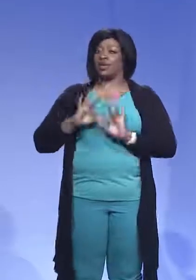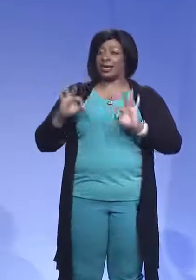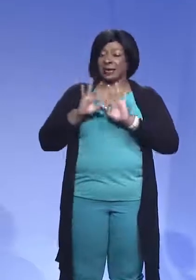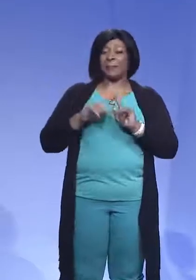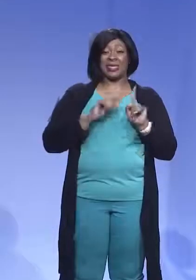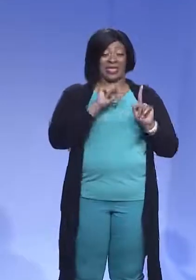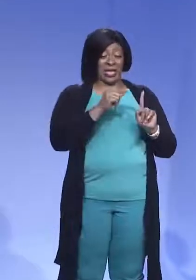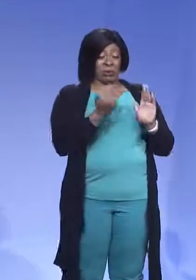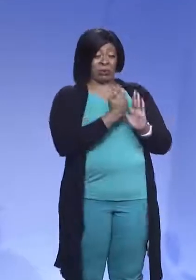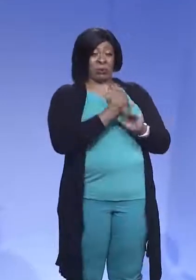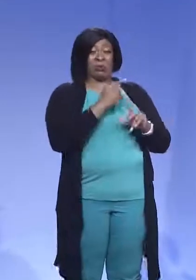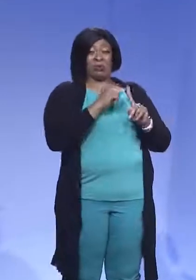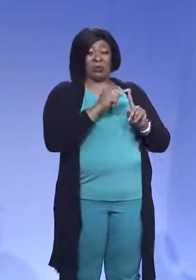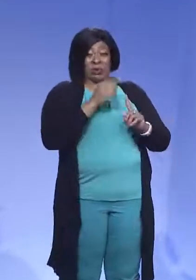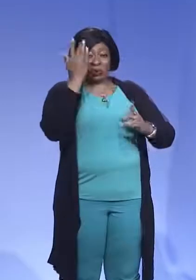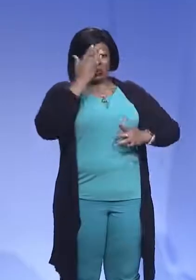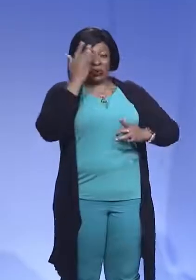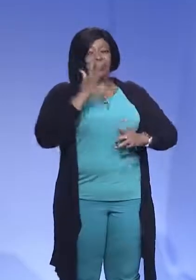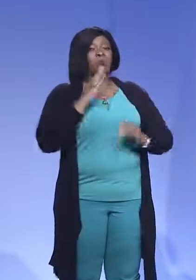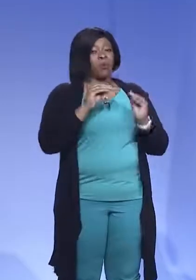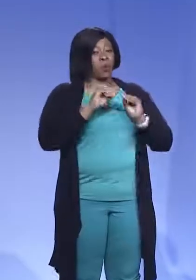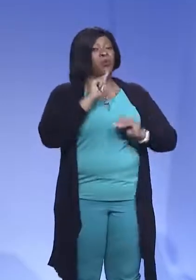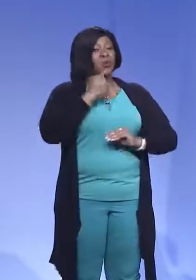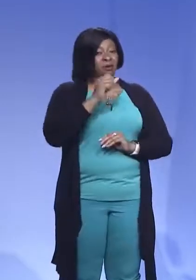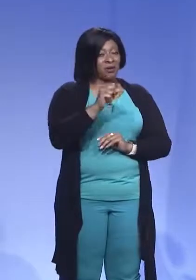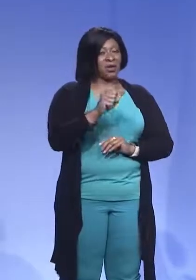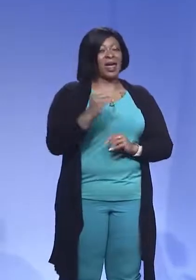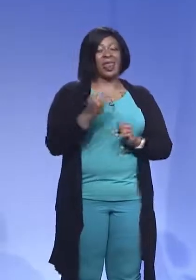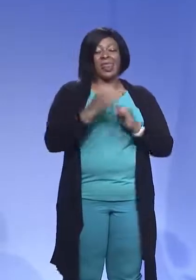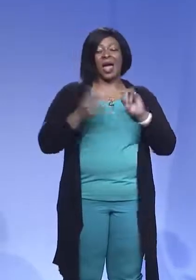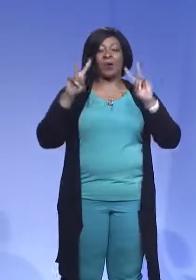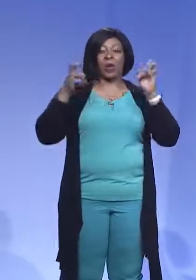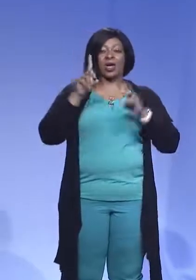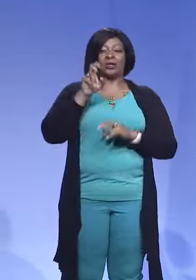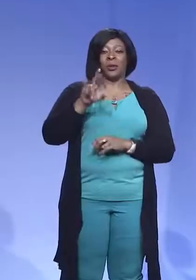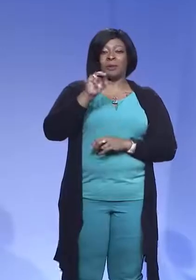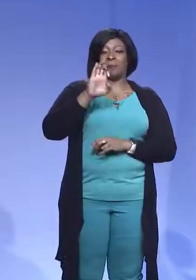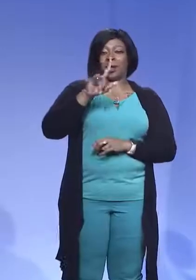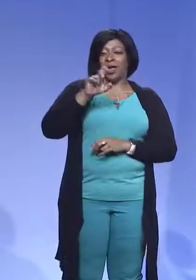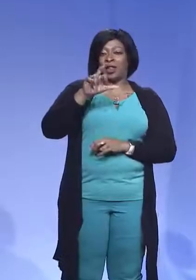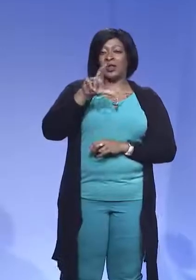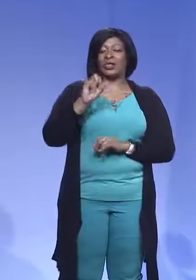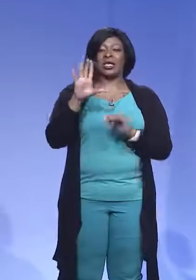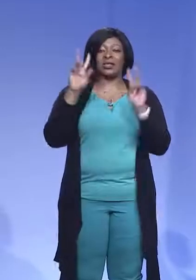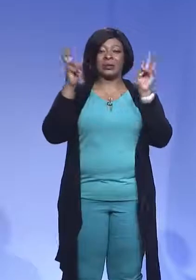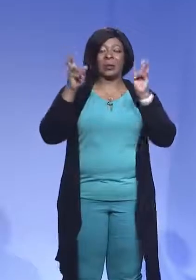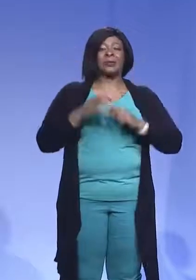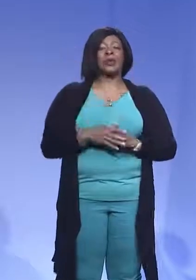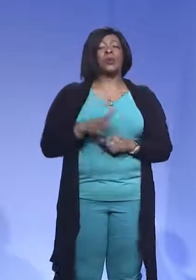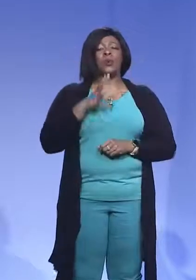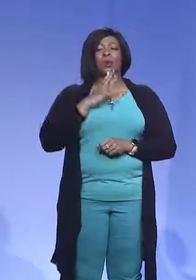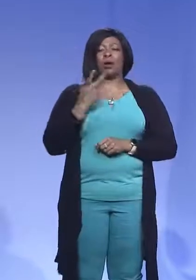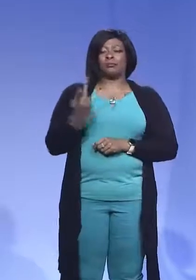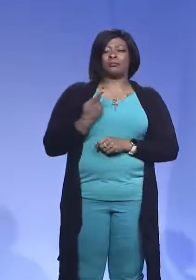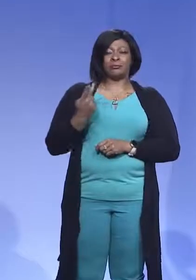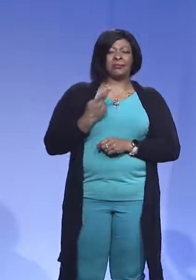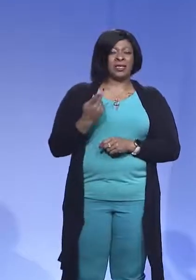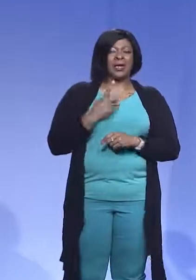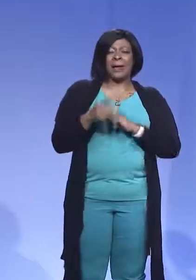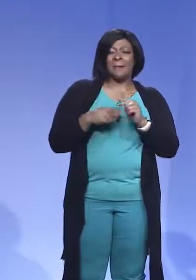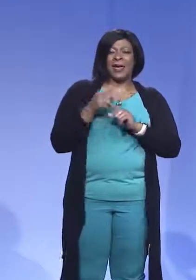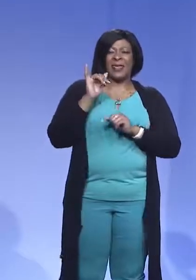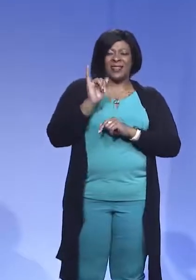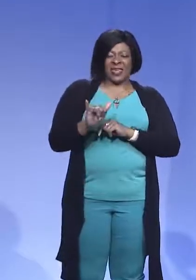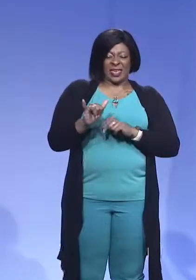so with this strain. And then lastly, I'm actually going to quote Dr. McCullers. We talked at length earlier in the week about